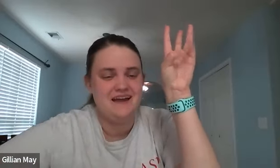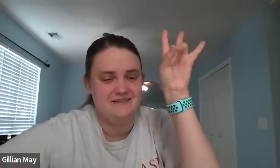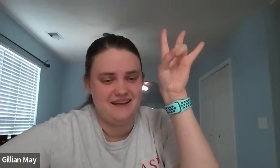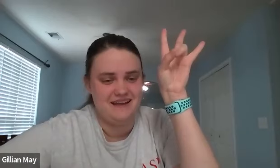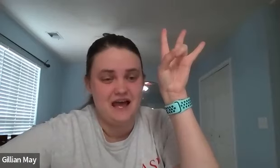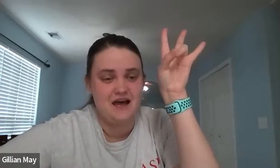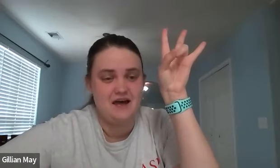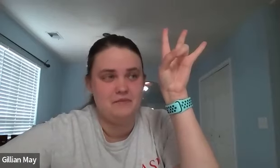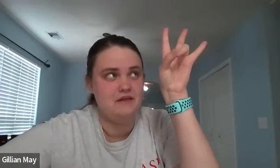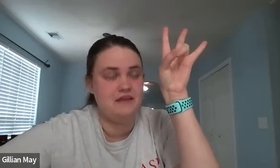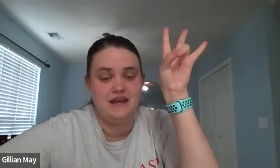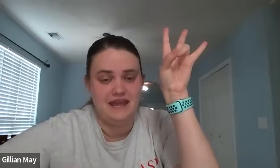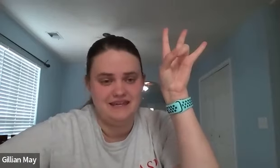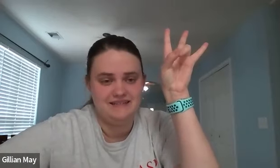All right. Then 8.